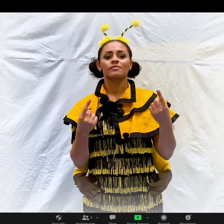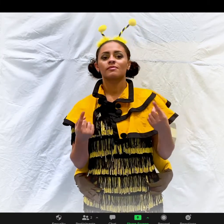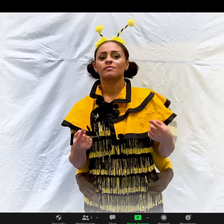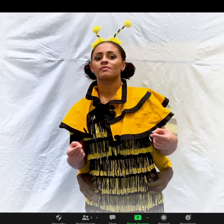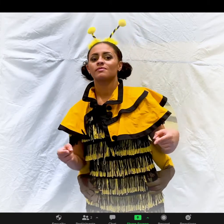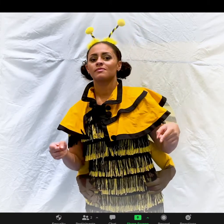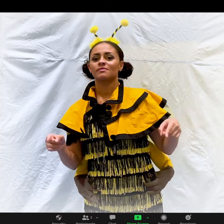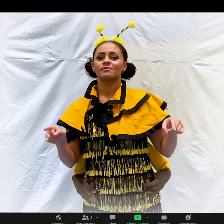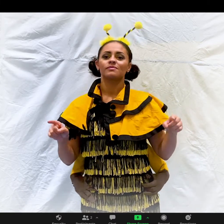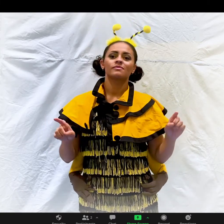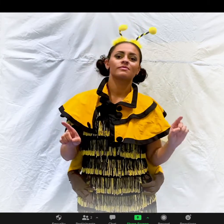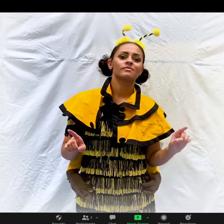Here comes the chorus.